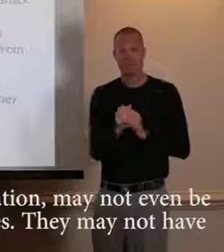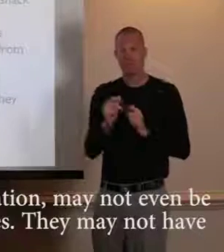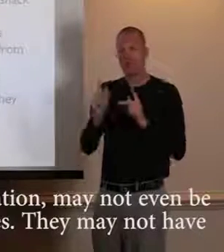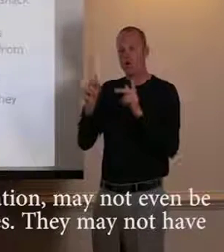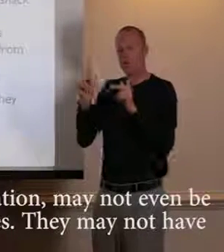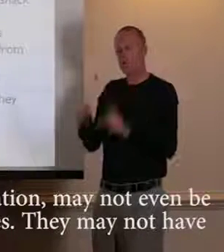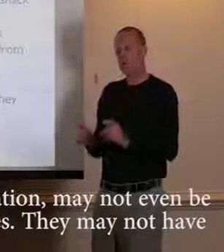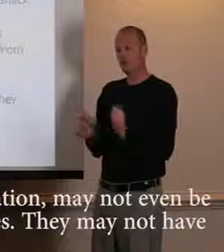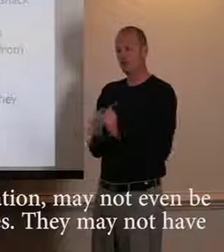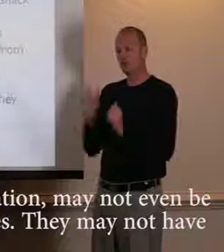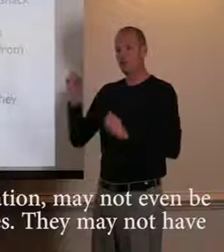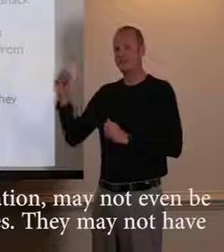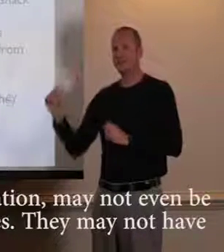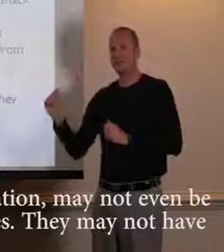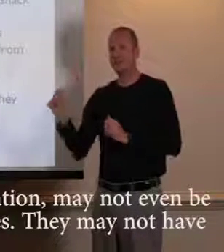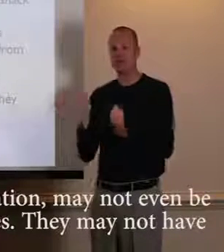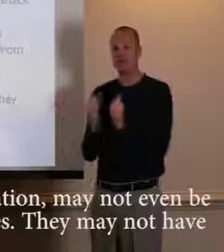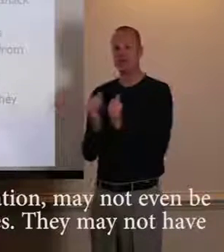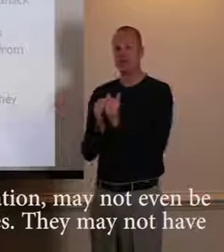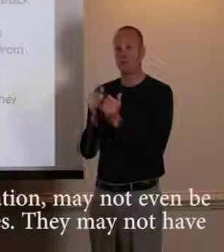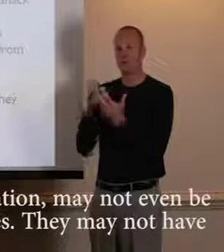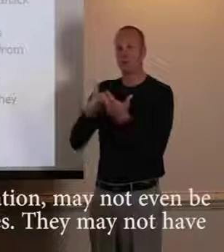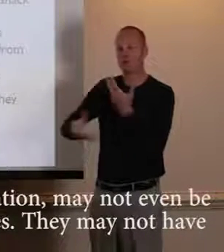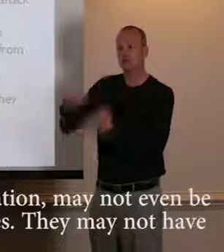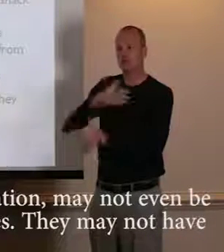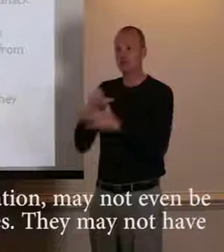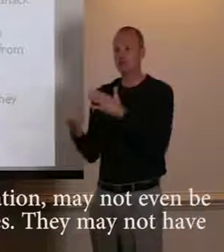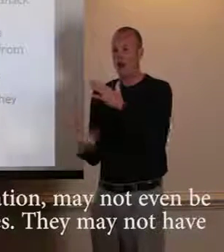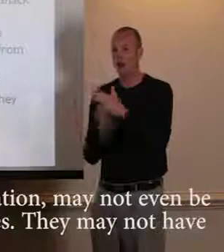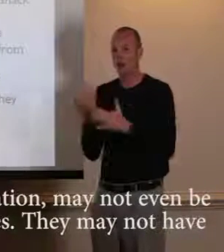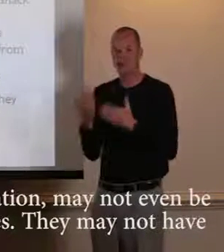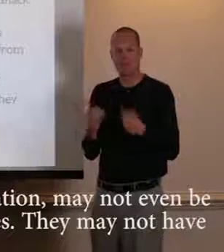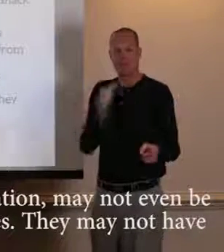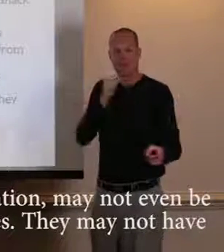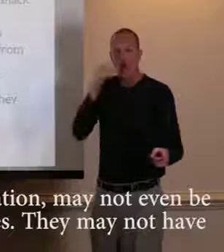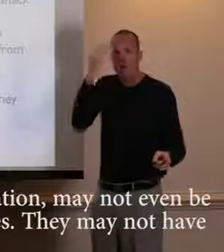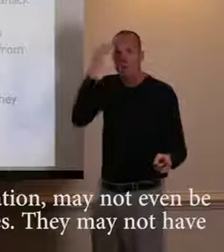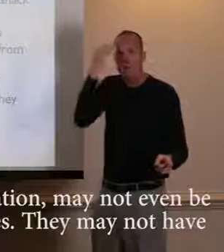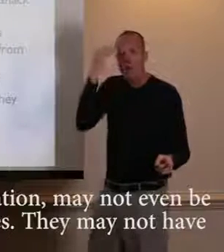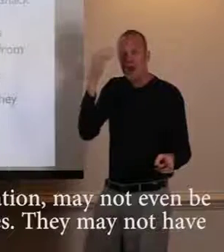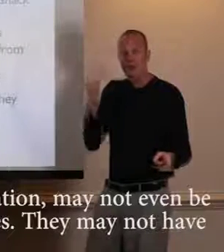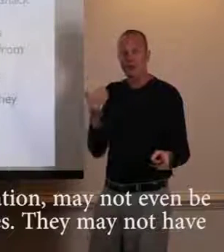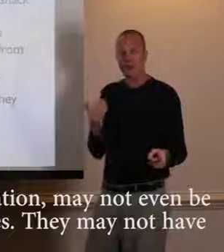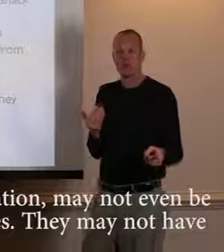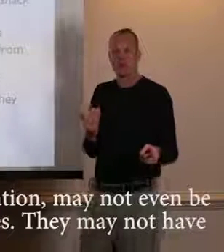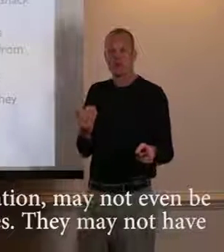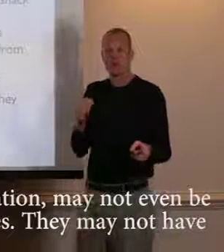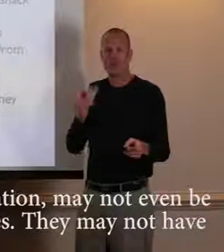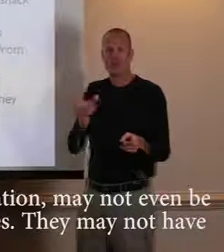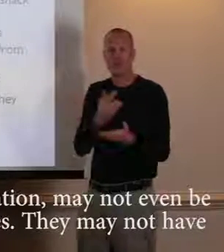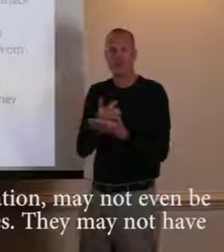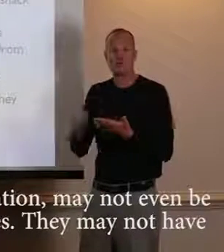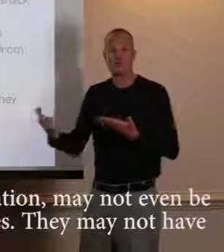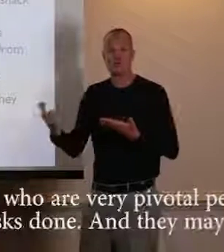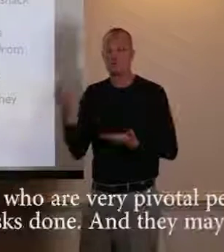disability, due to social isolation, may not even be aware of the existing resources. They may not have support from